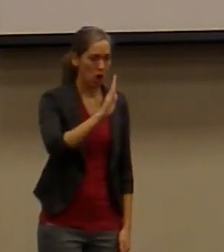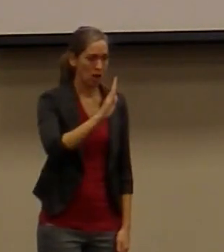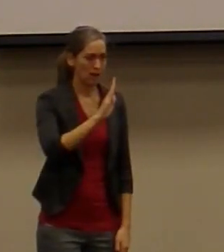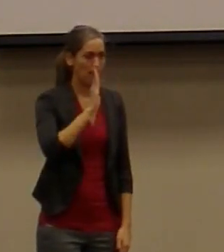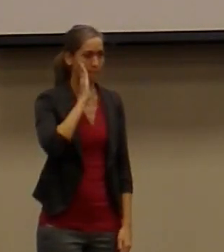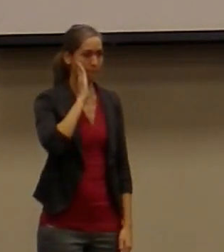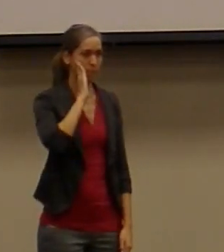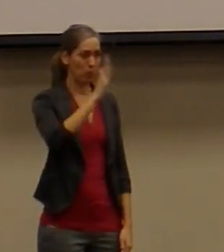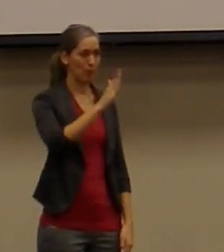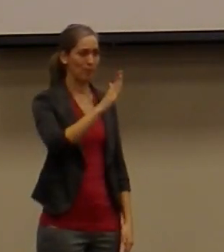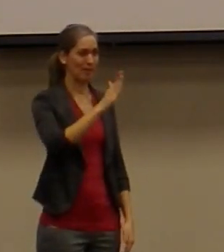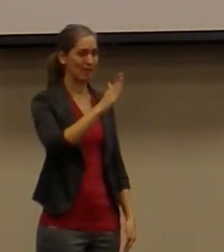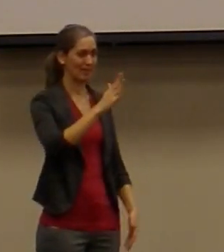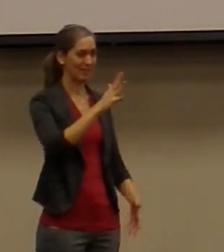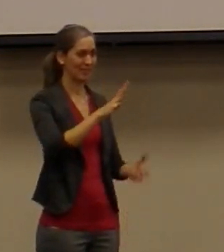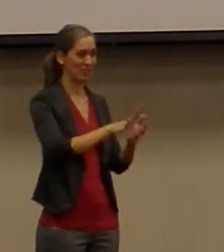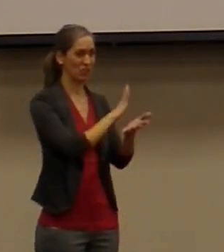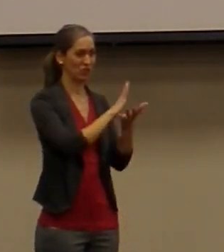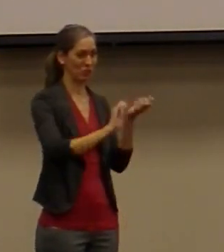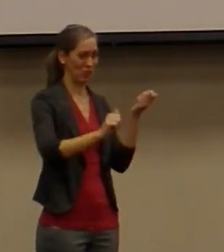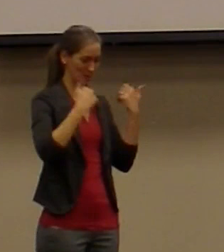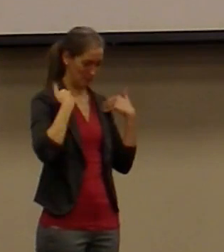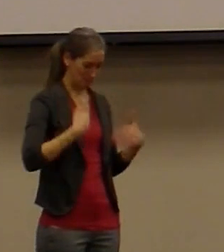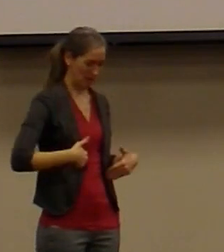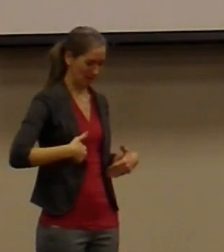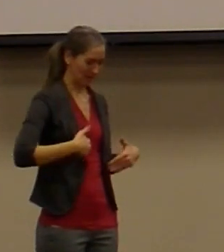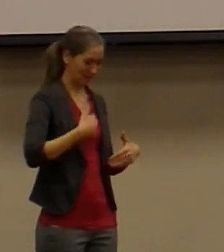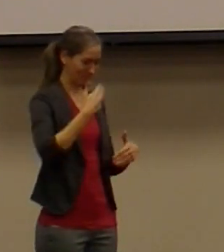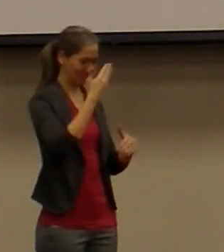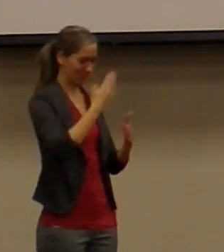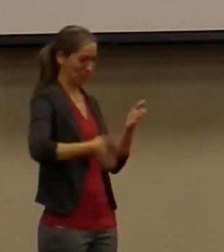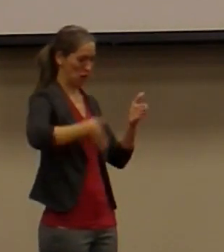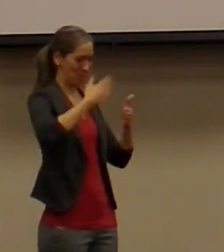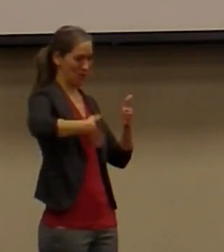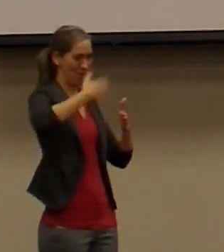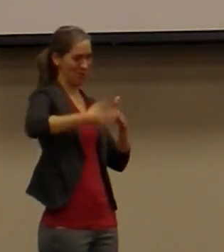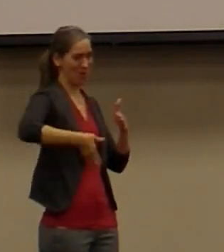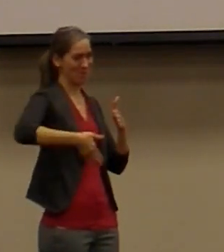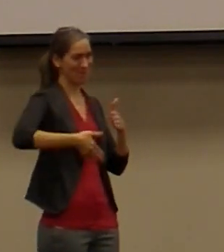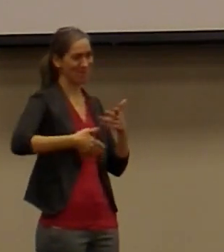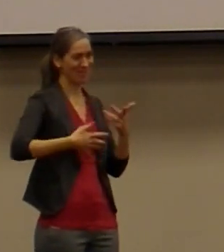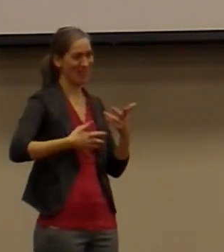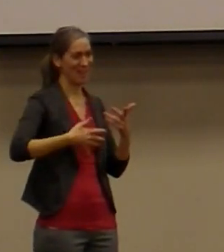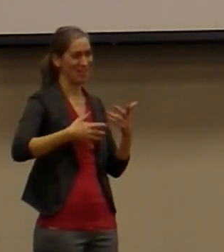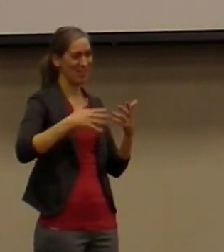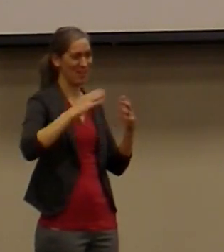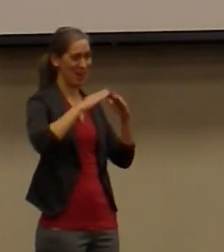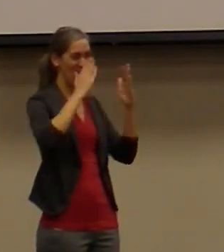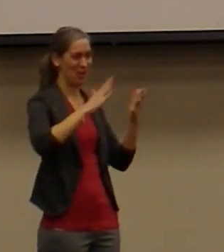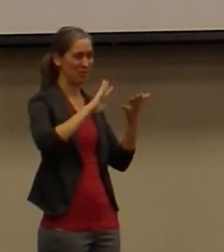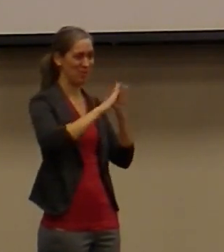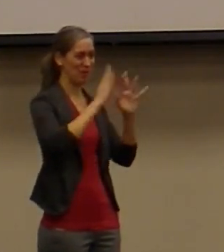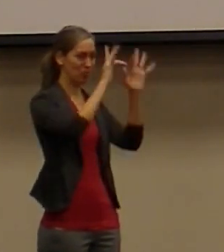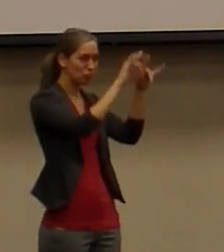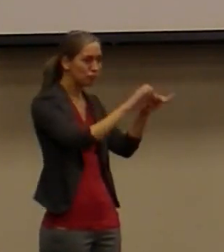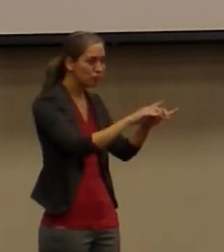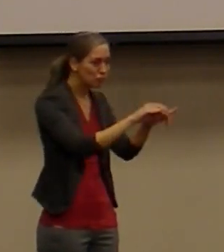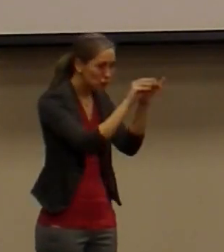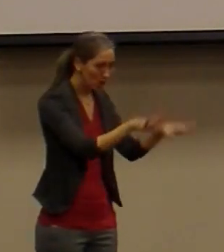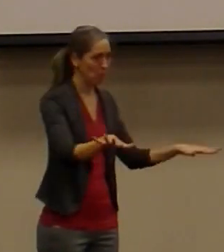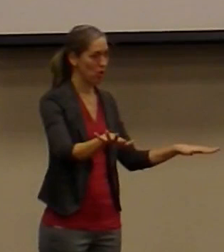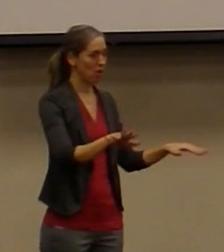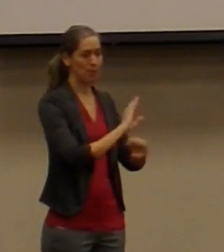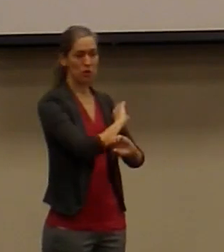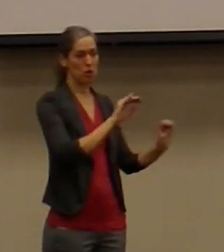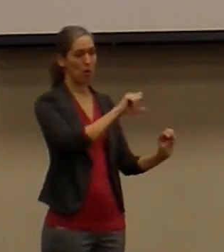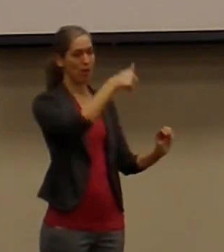cut into pieces, and their houses be turned into piles of rubble, for no other God can save in this way."